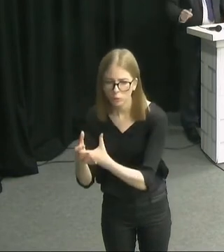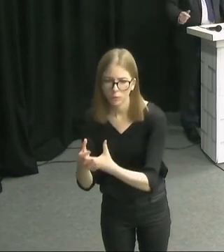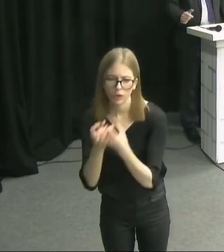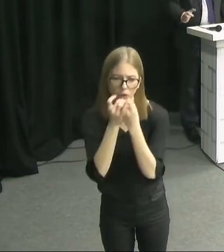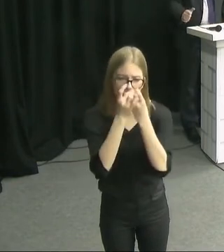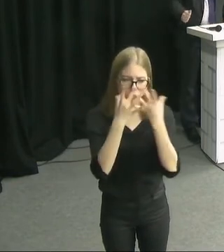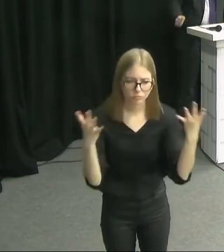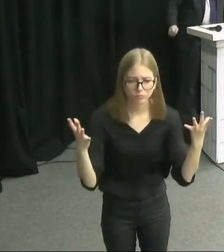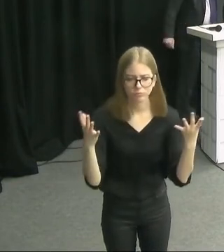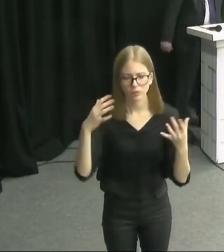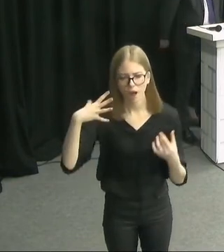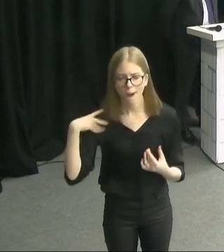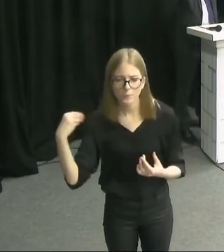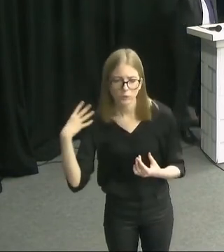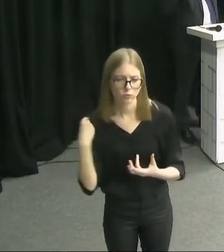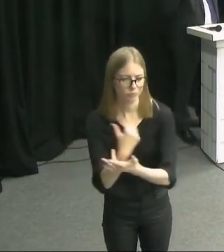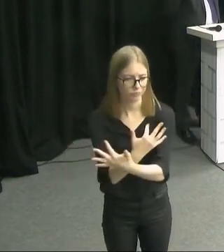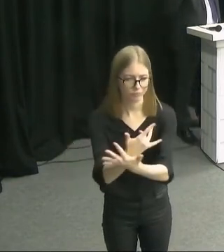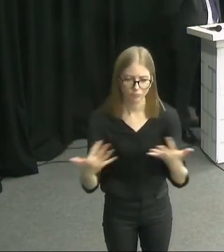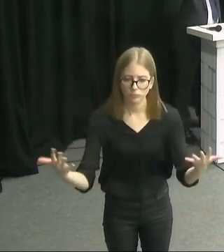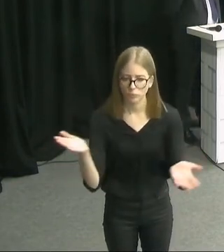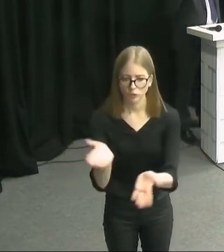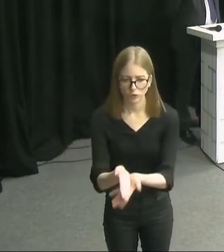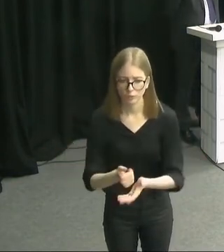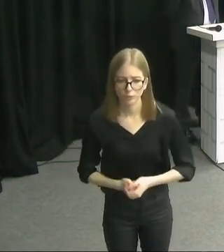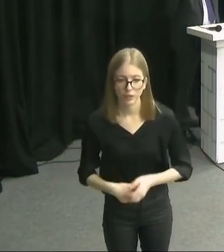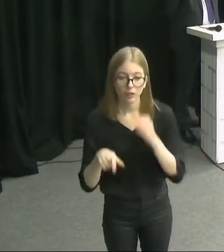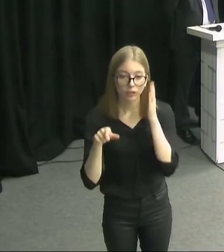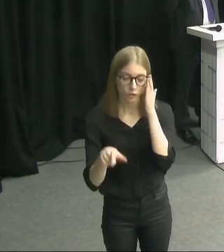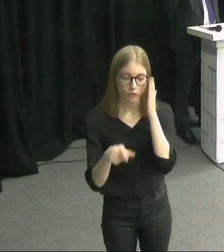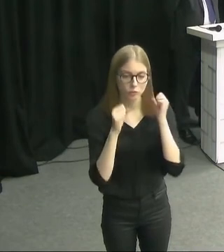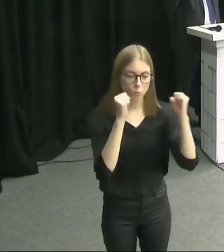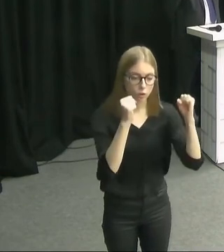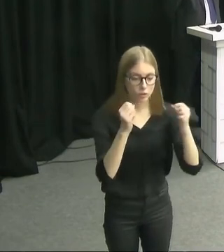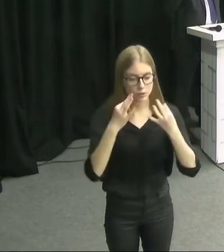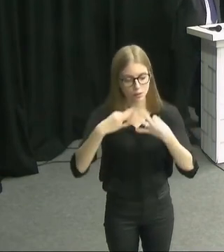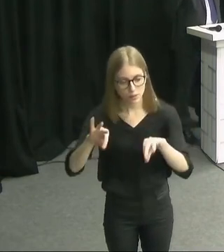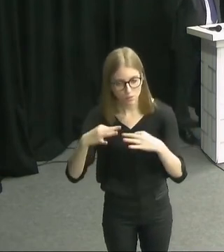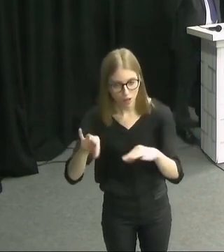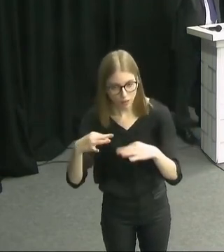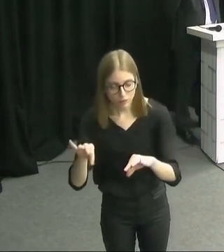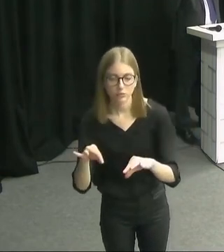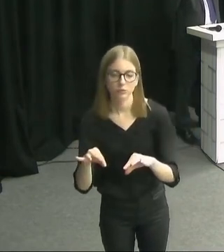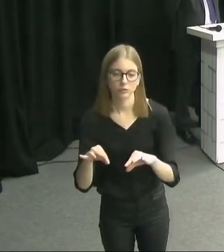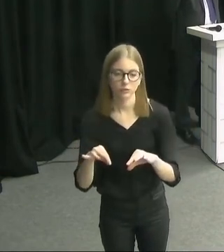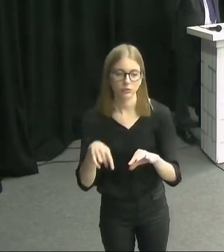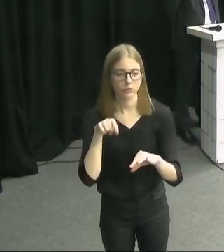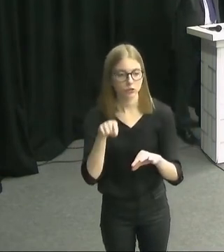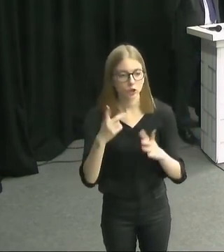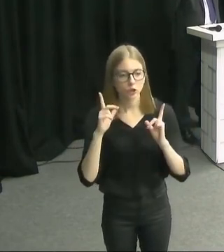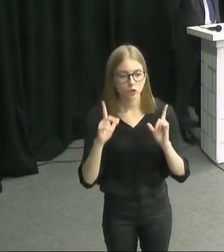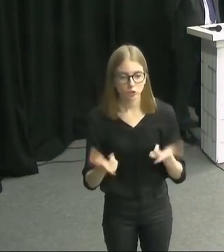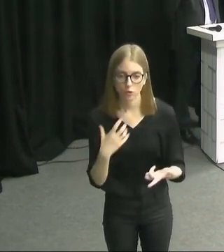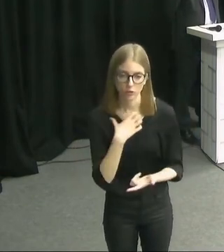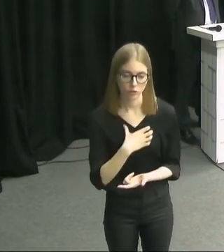social groups, various cultures, various age groups. So the sports and leisure center